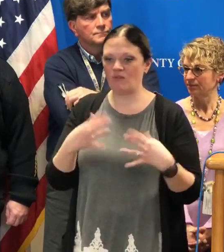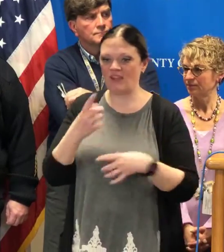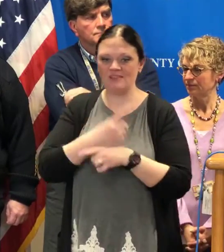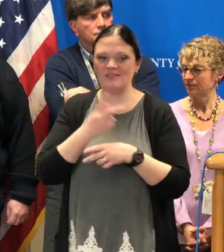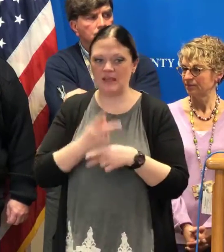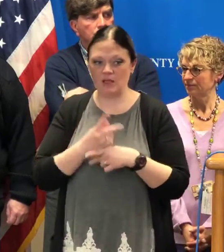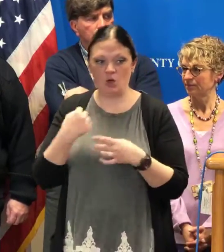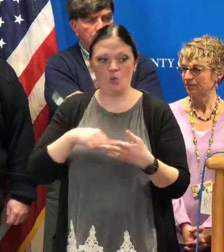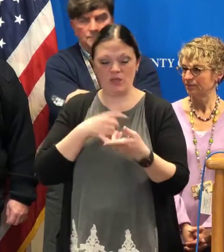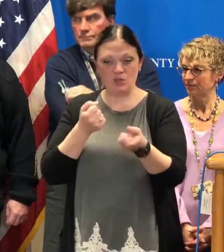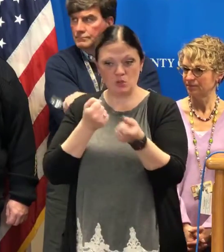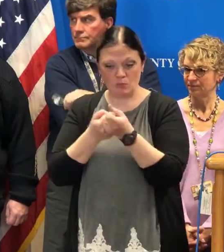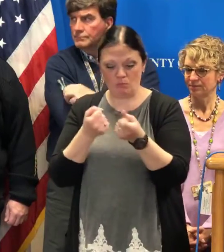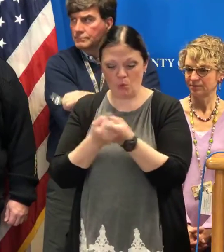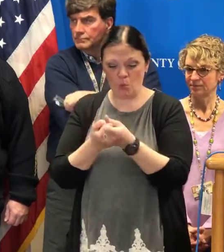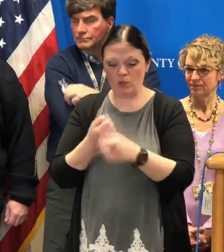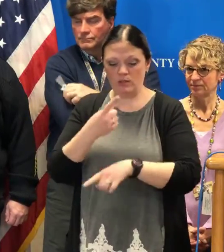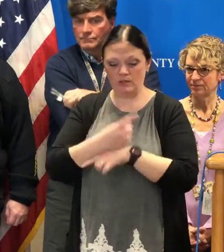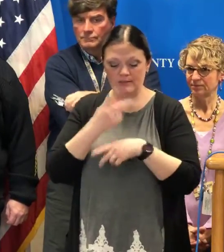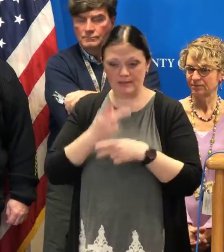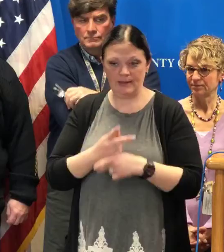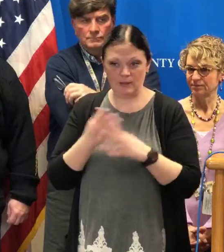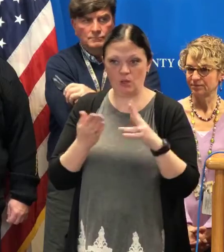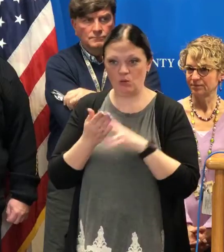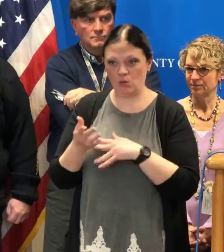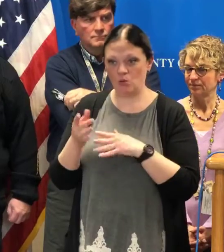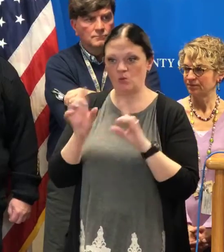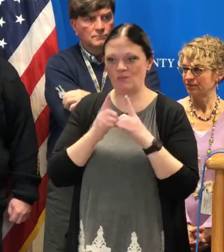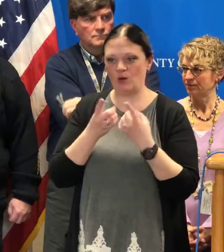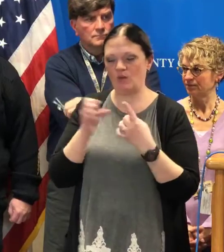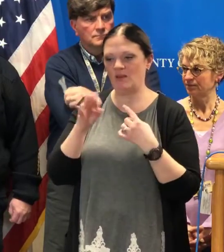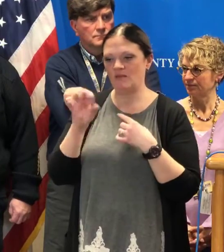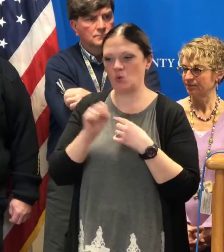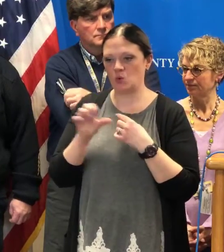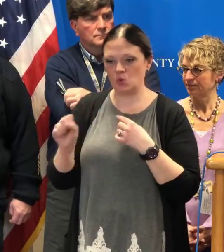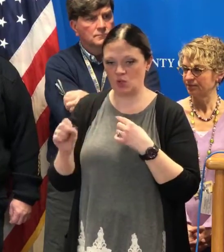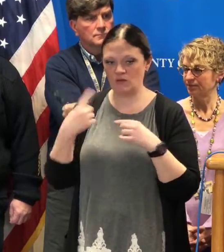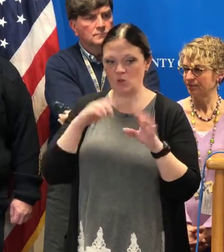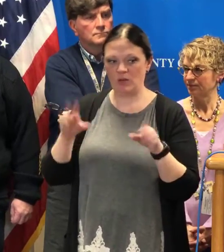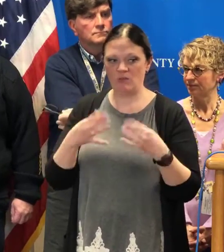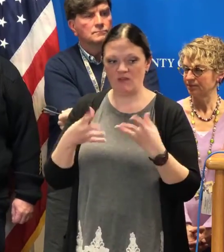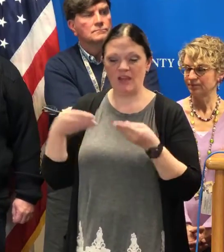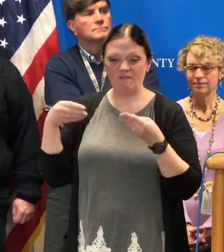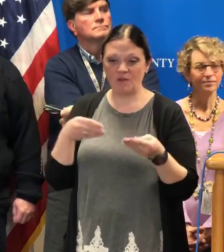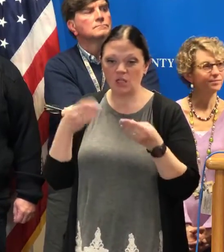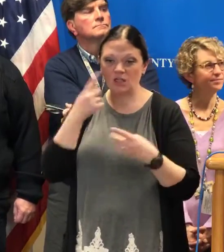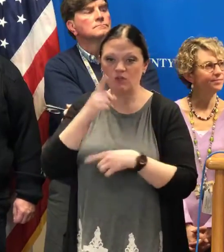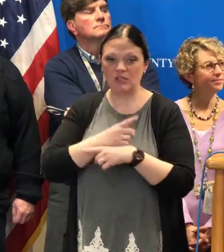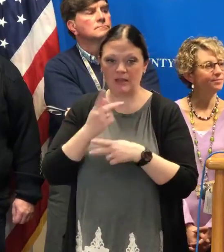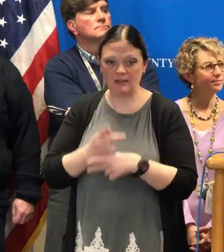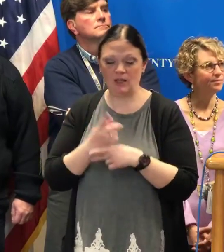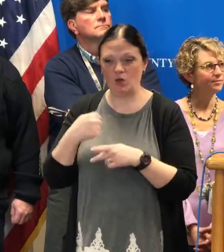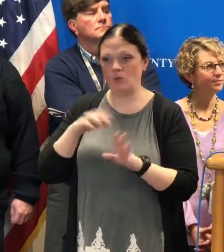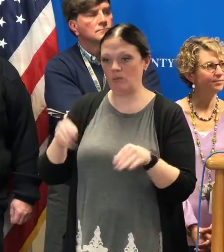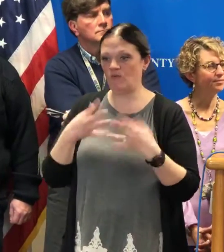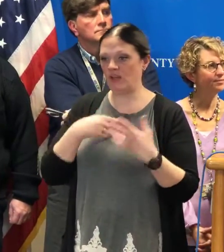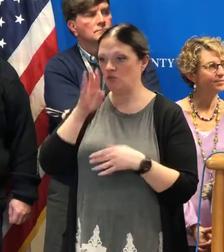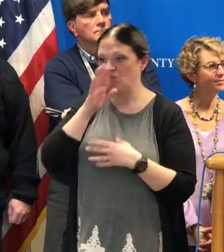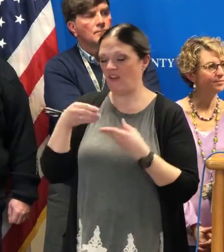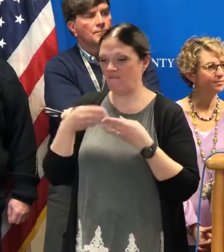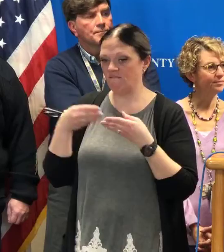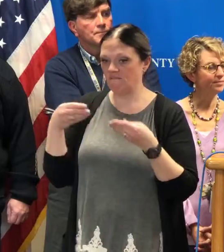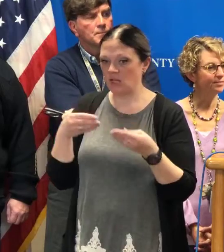We support daycare services through our Department of Social Services. We provide funding for daycare services. We also provide direct